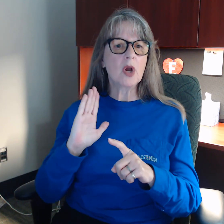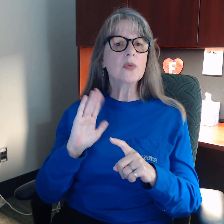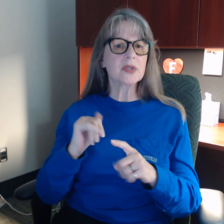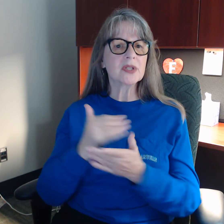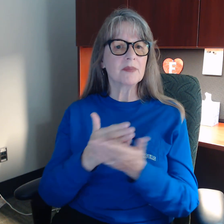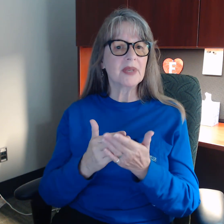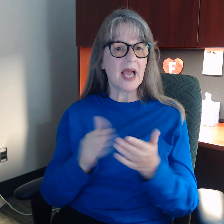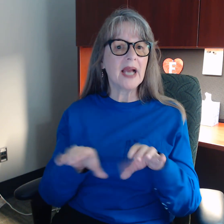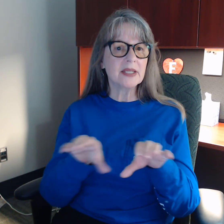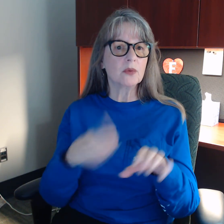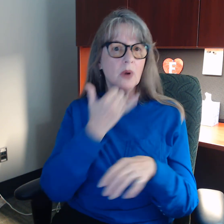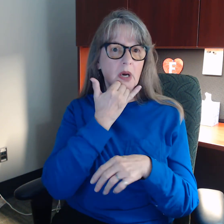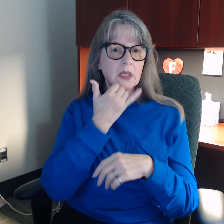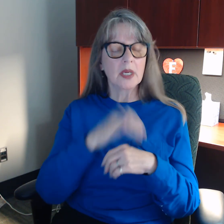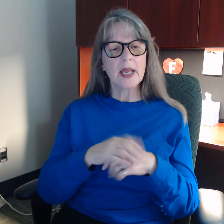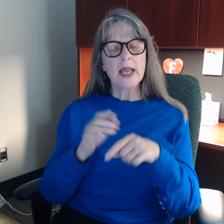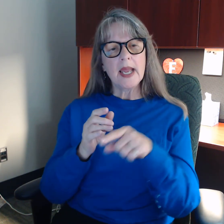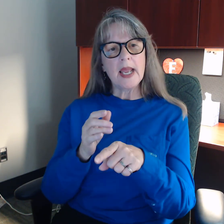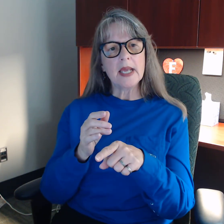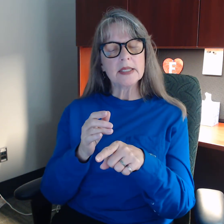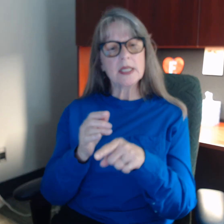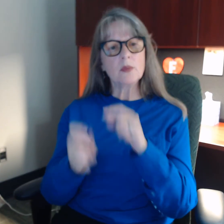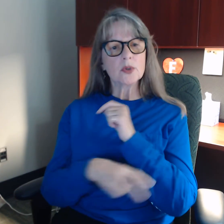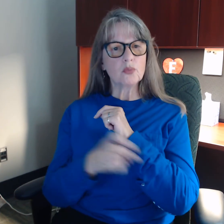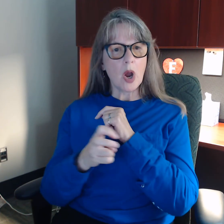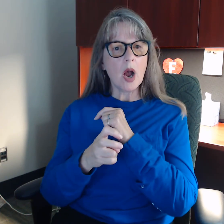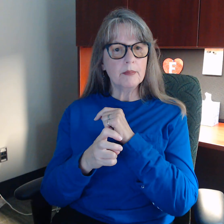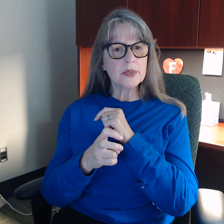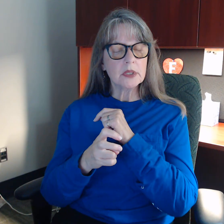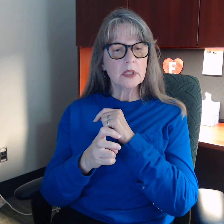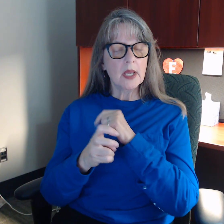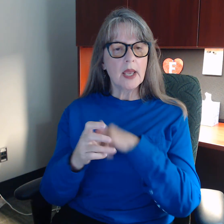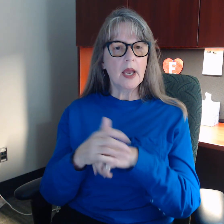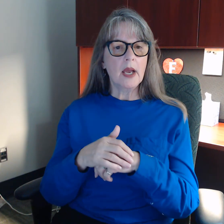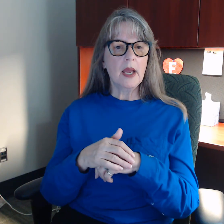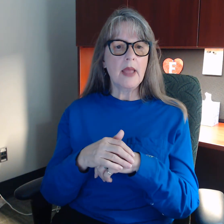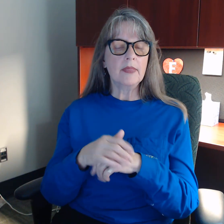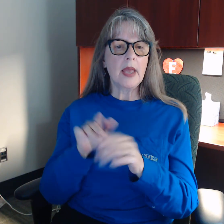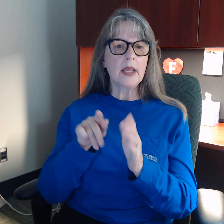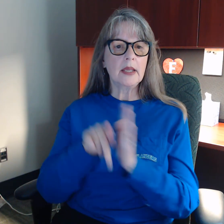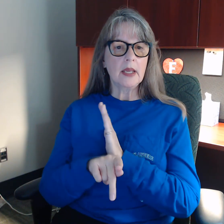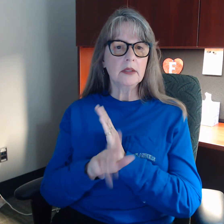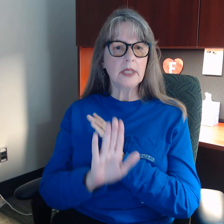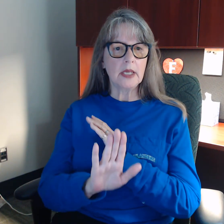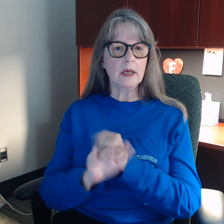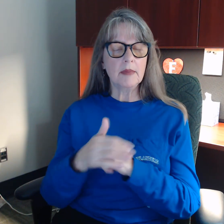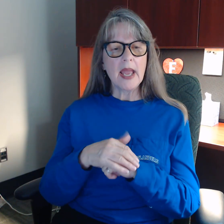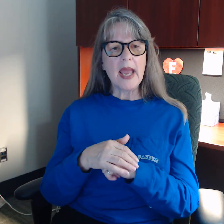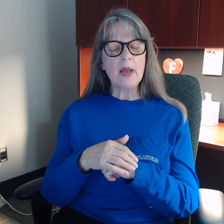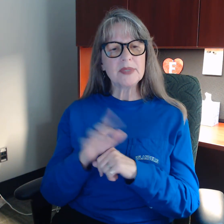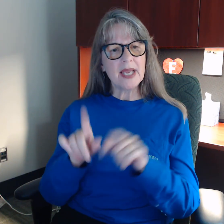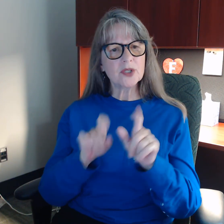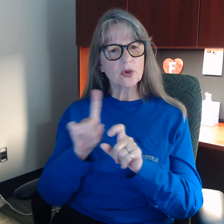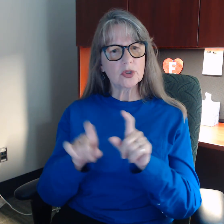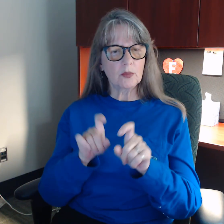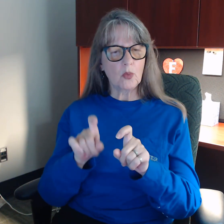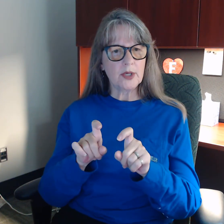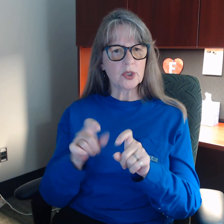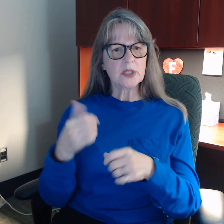This is something I did wrong, and he was robbed. And they killed him. And I was asking her some questions. He was